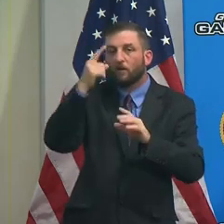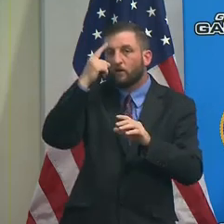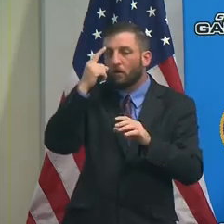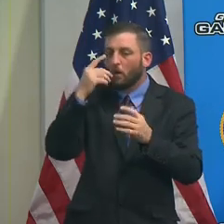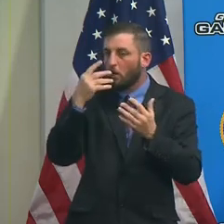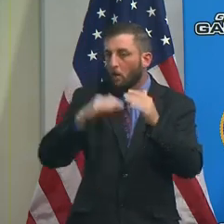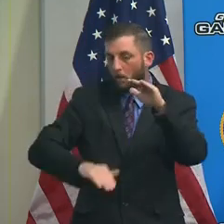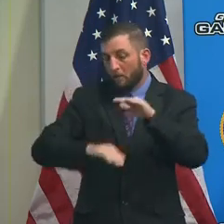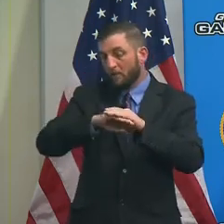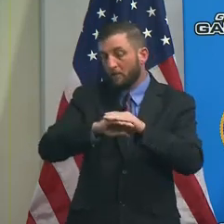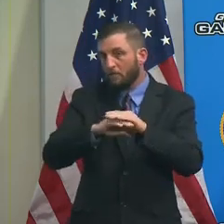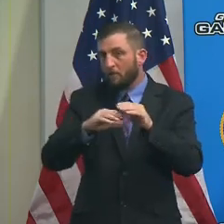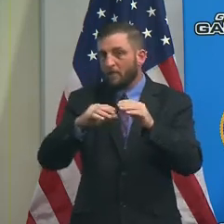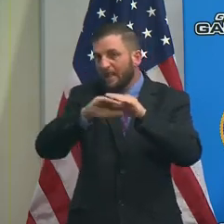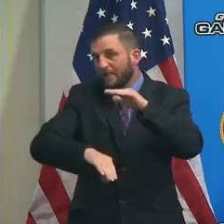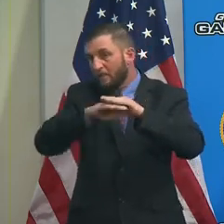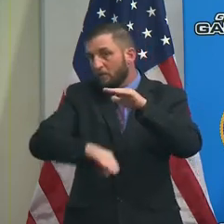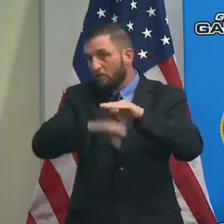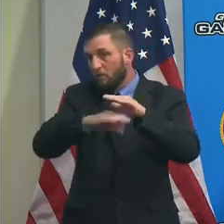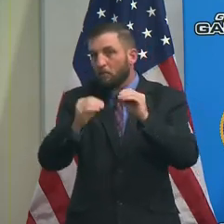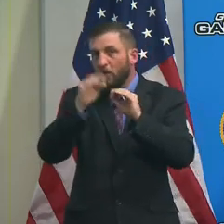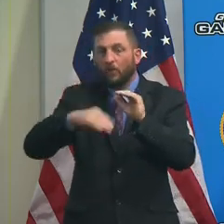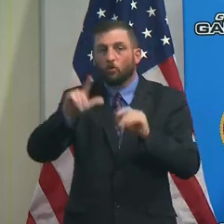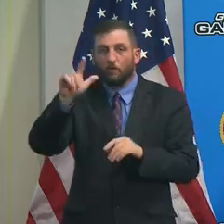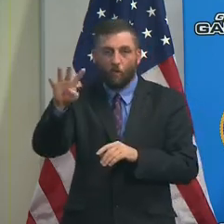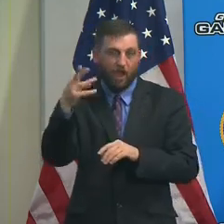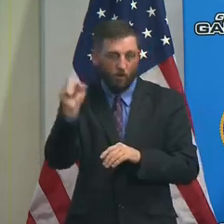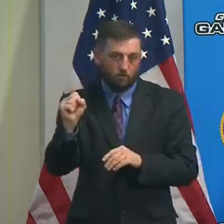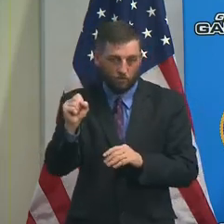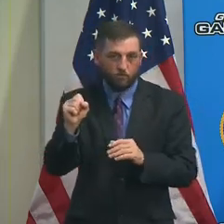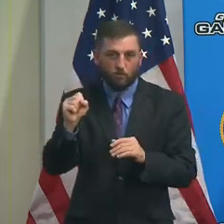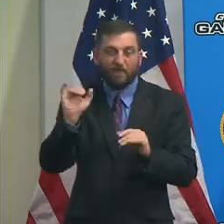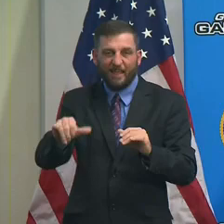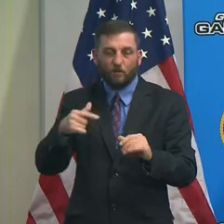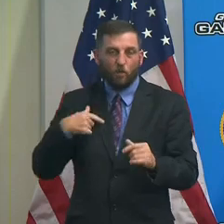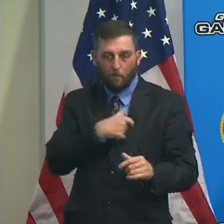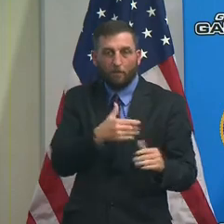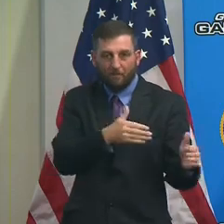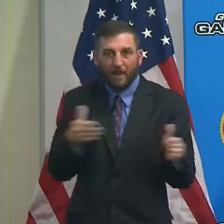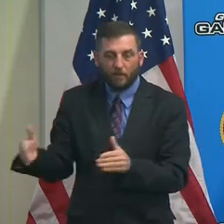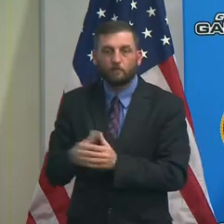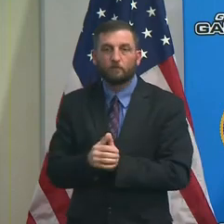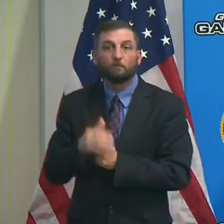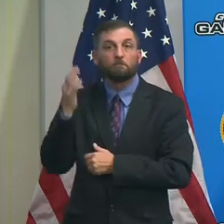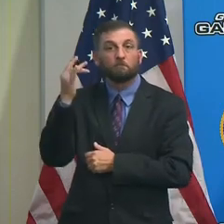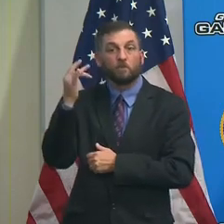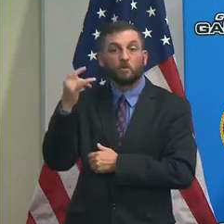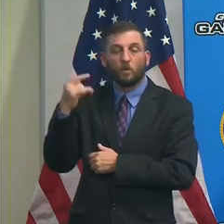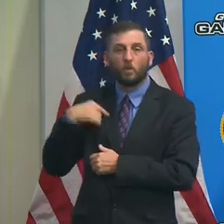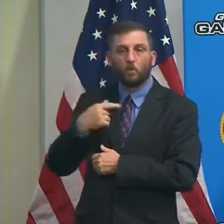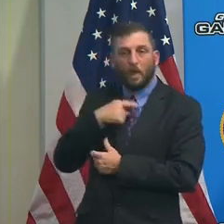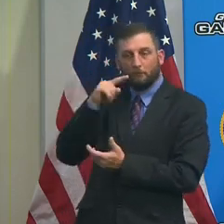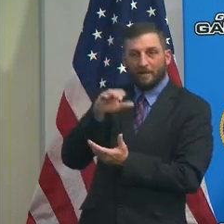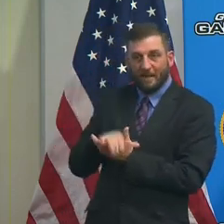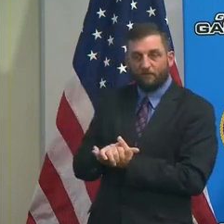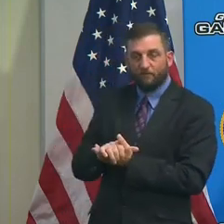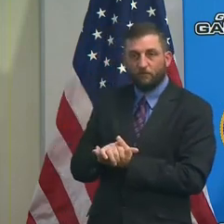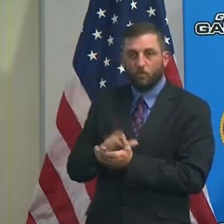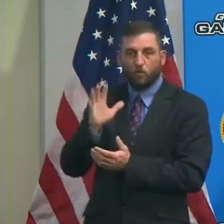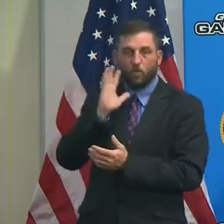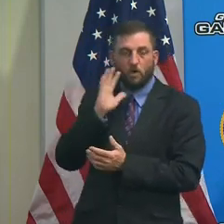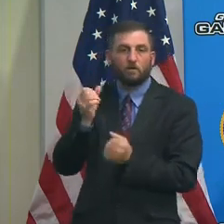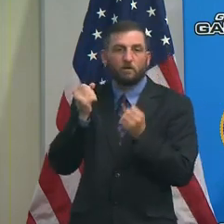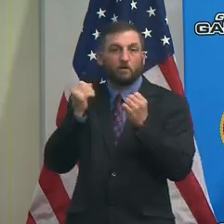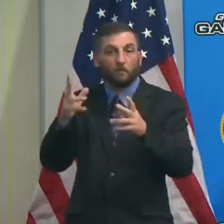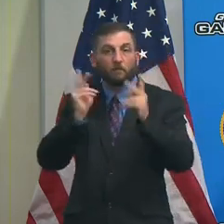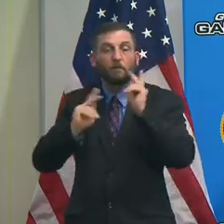at the longest. And that's what our plan is, because we believe that there'll be a number of